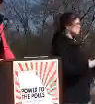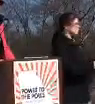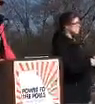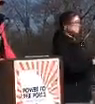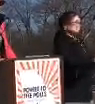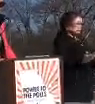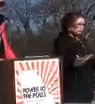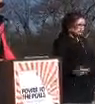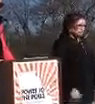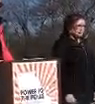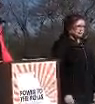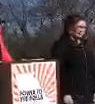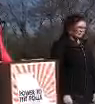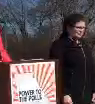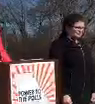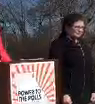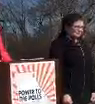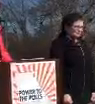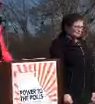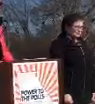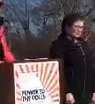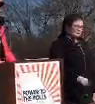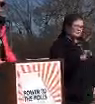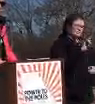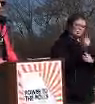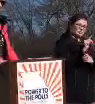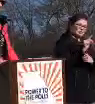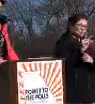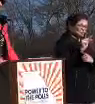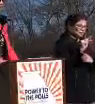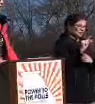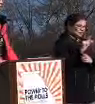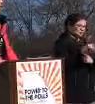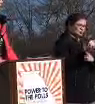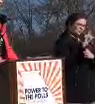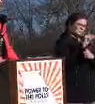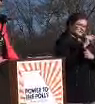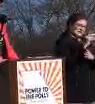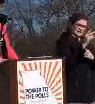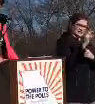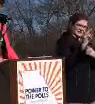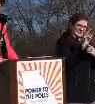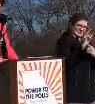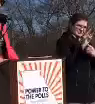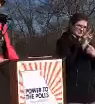So January 20th, 2017 was a historic